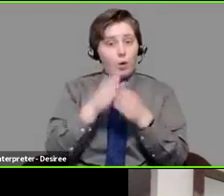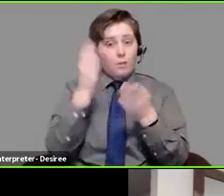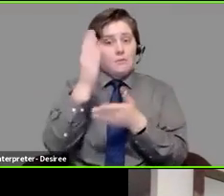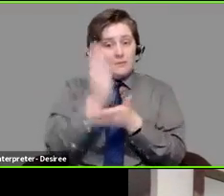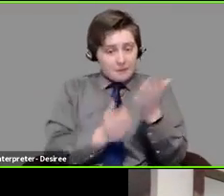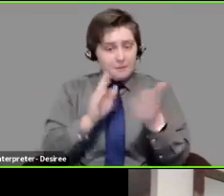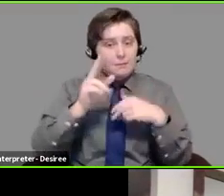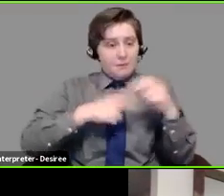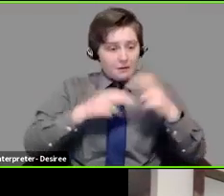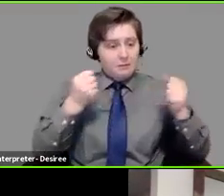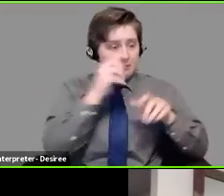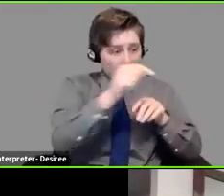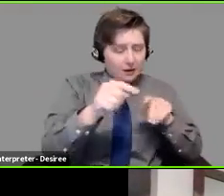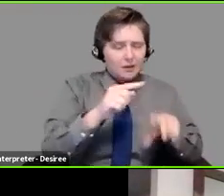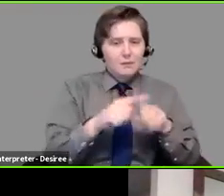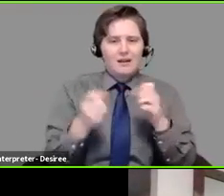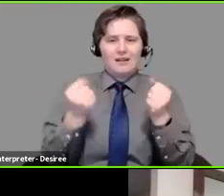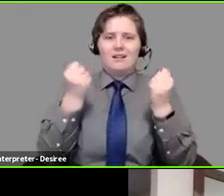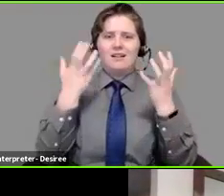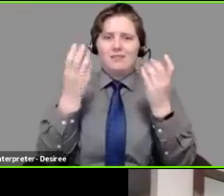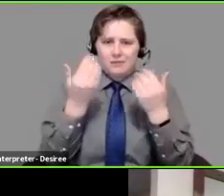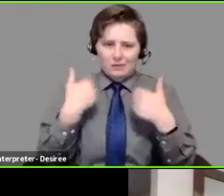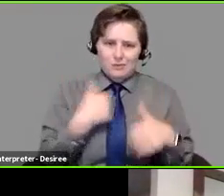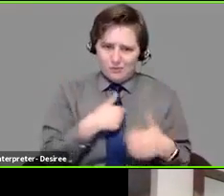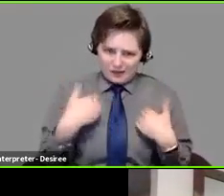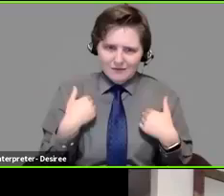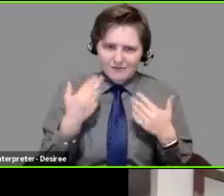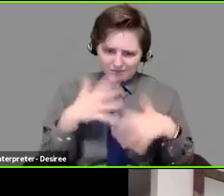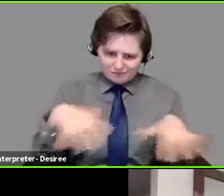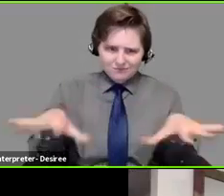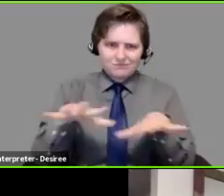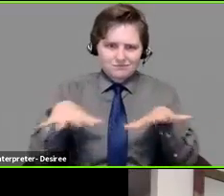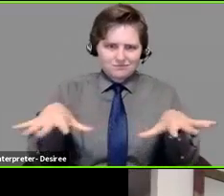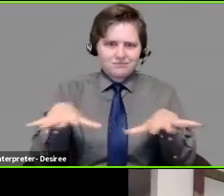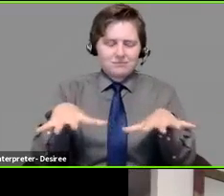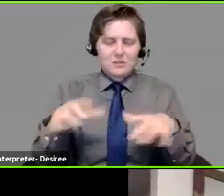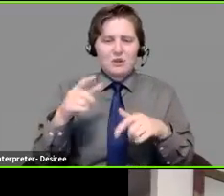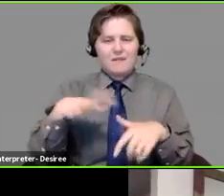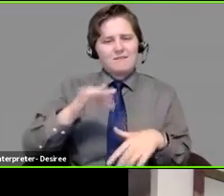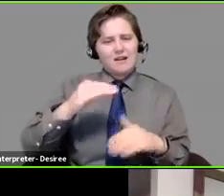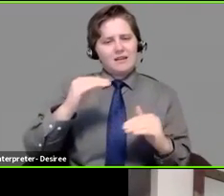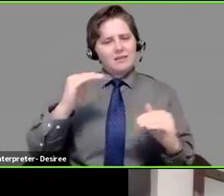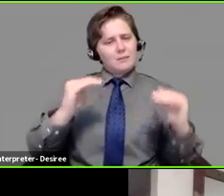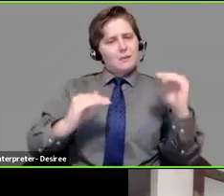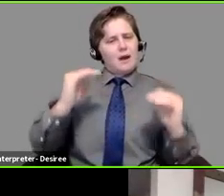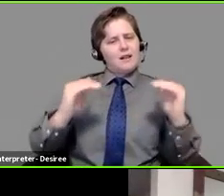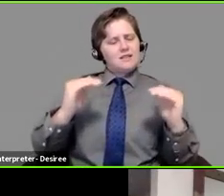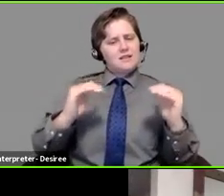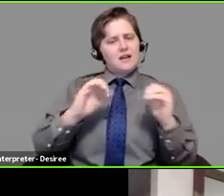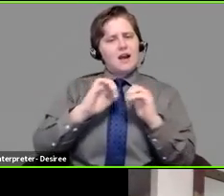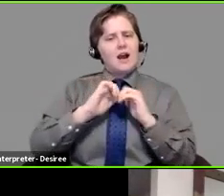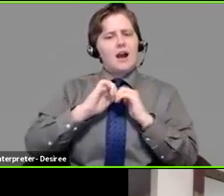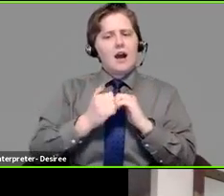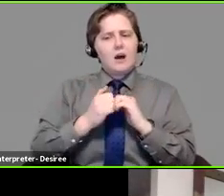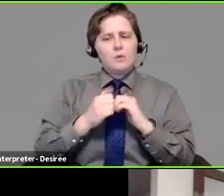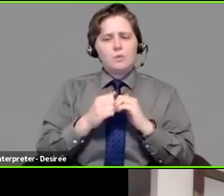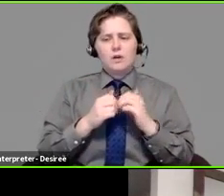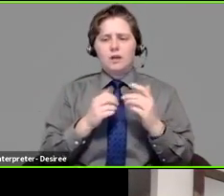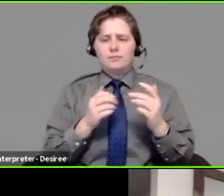quite a lot of property. And so finding the balance of being able